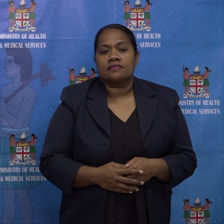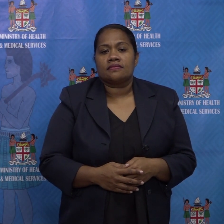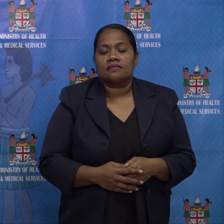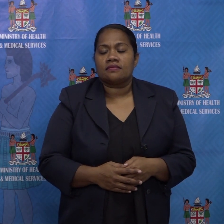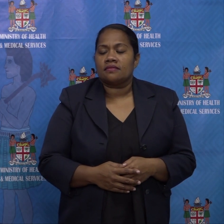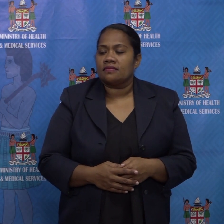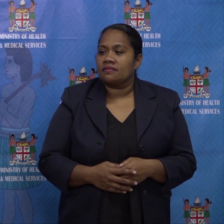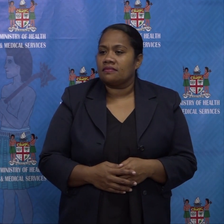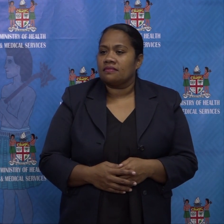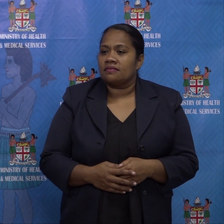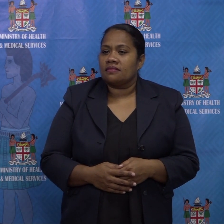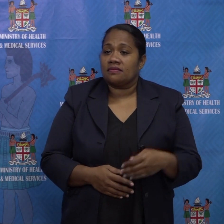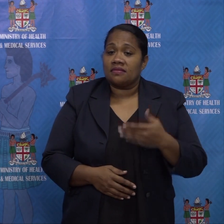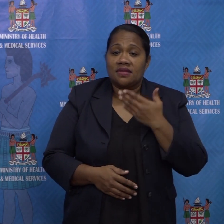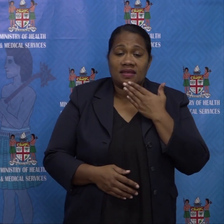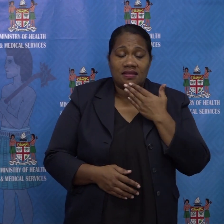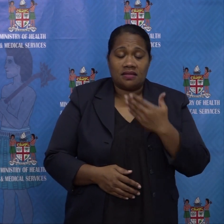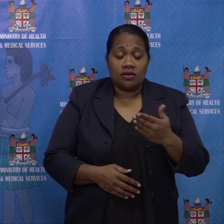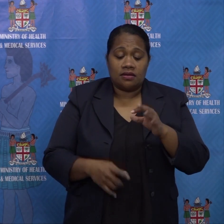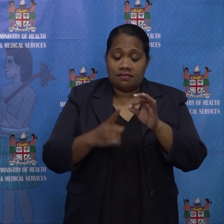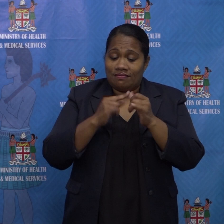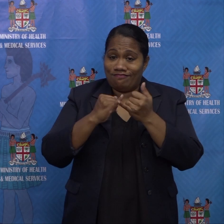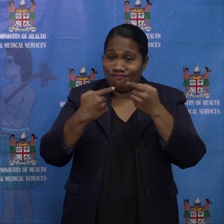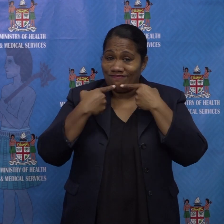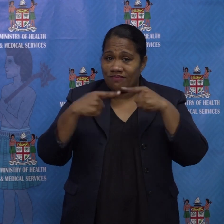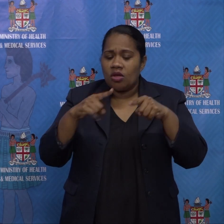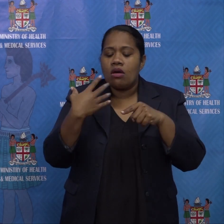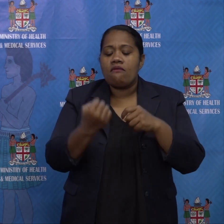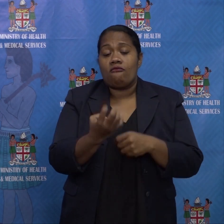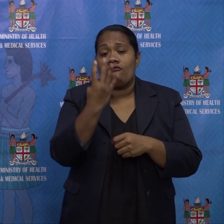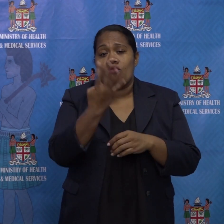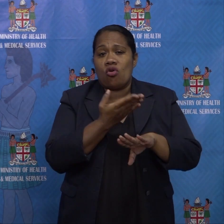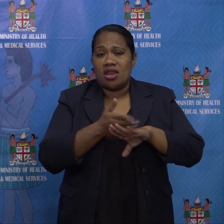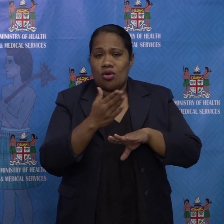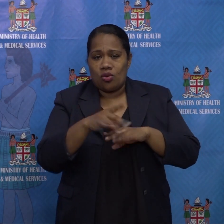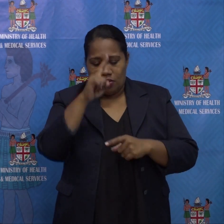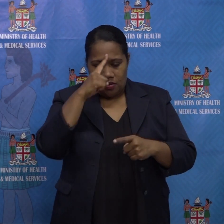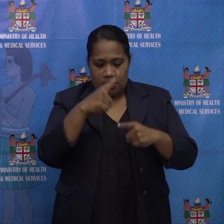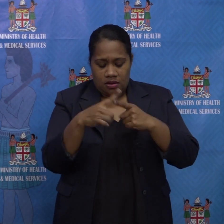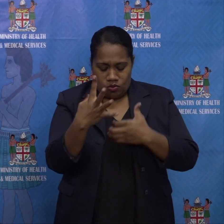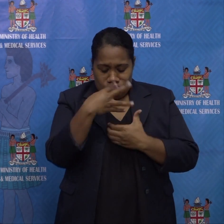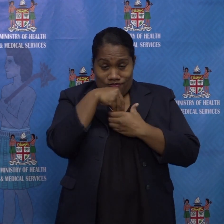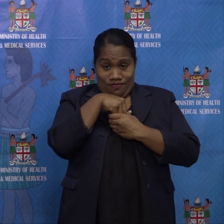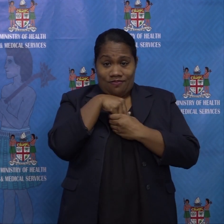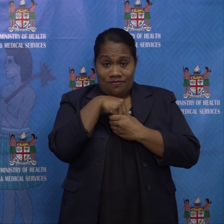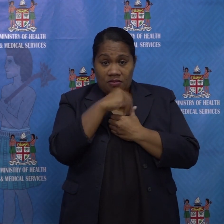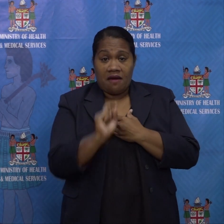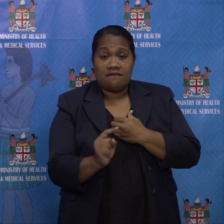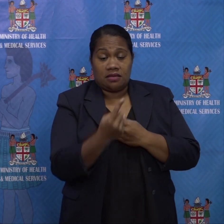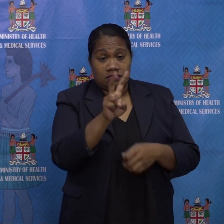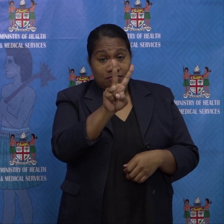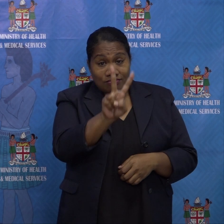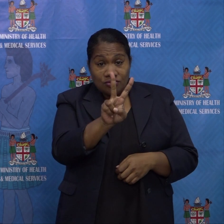Thank you. So as the Permanent Secretary has just announced, we have 4 new cases to report. The first 2 cases have already been discussed